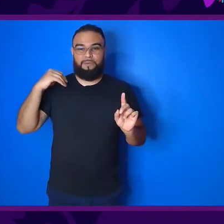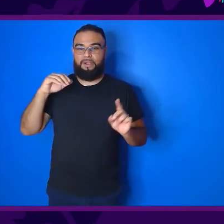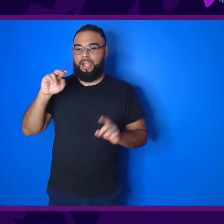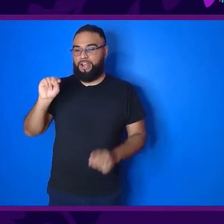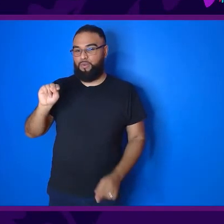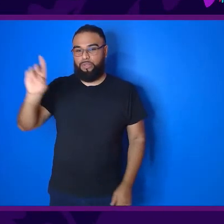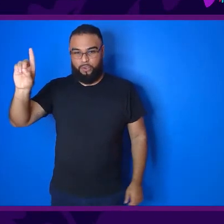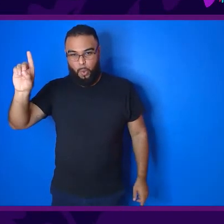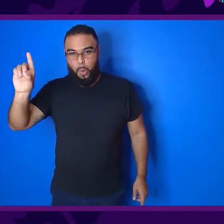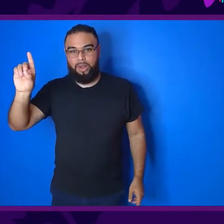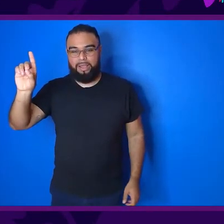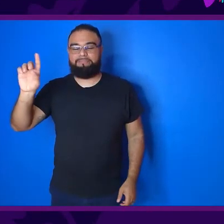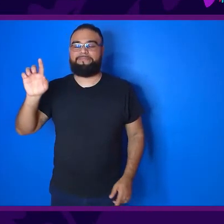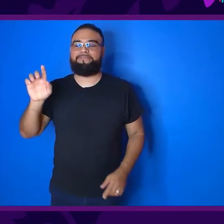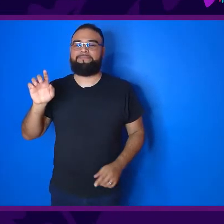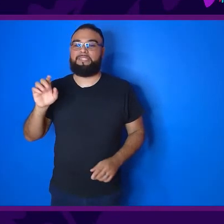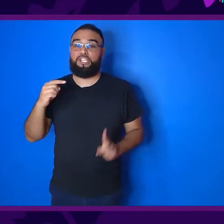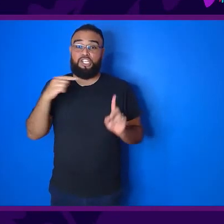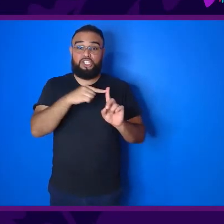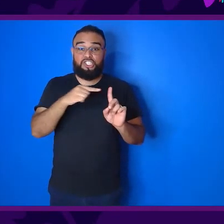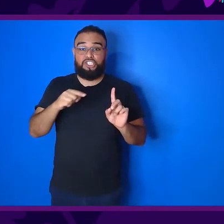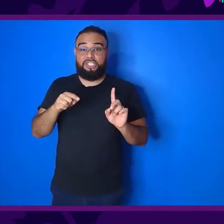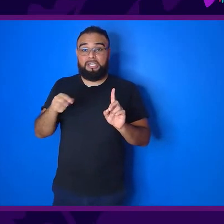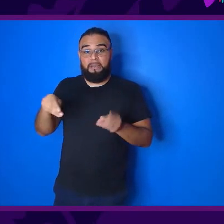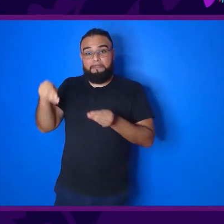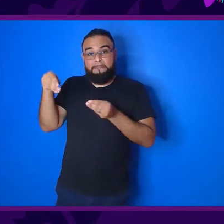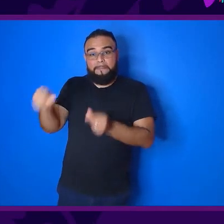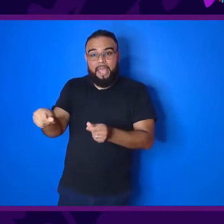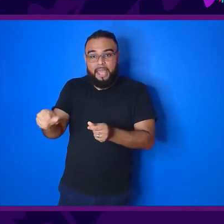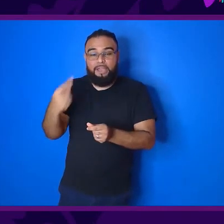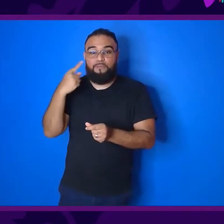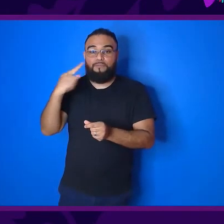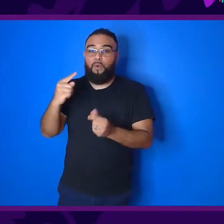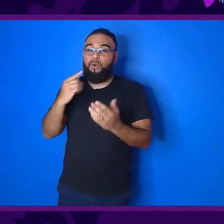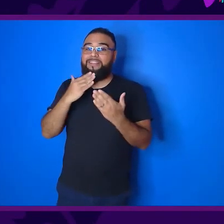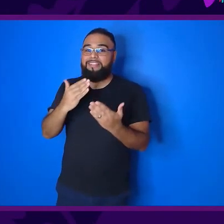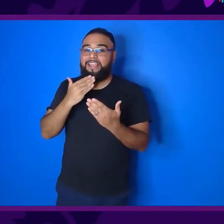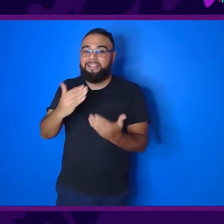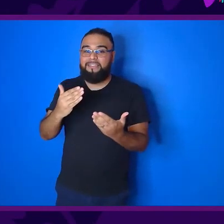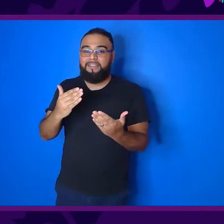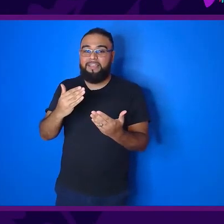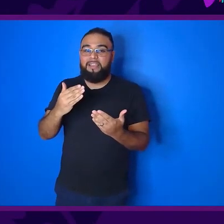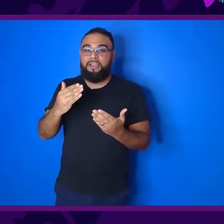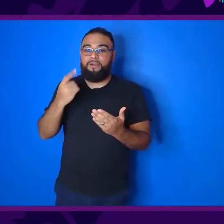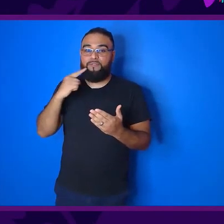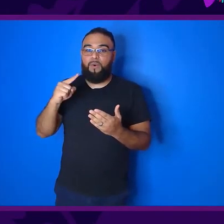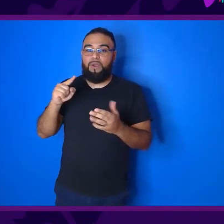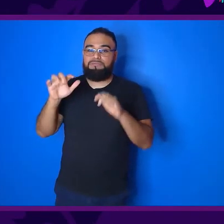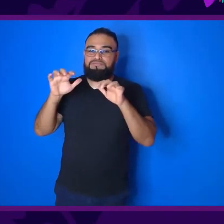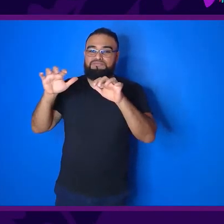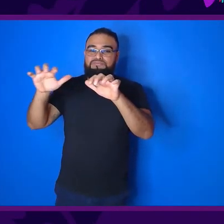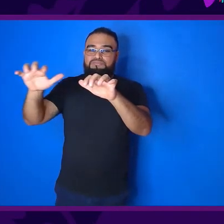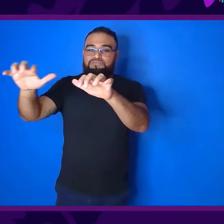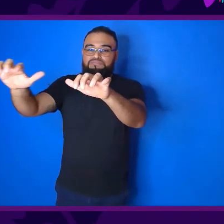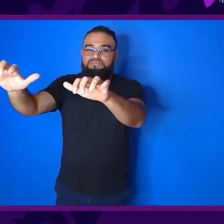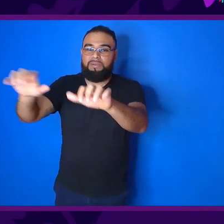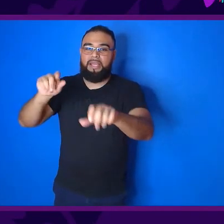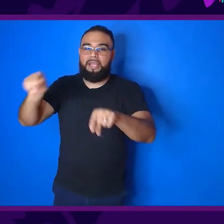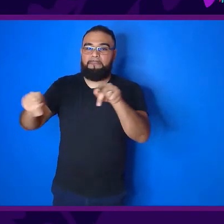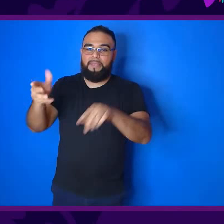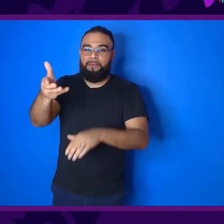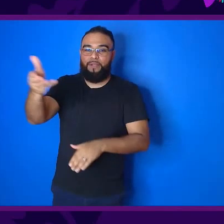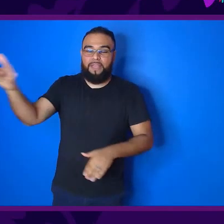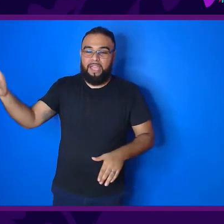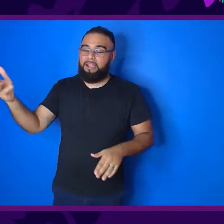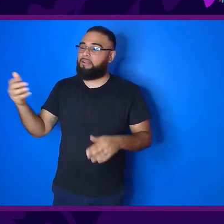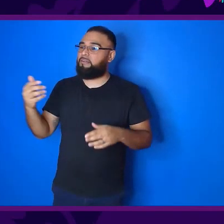she paid for the Thanksgiving dinner. She bought turkeys for thousands of people that were there at Standing Rock so that they could have a